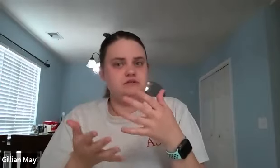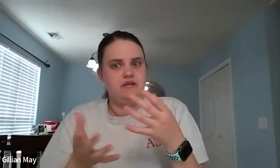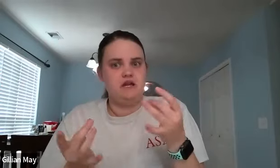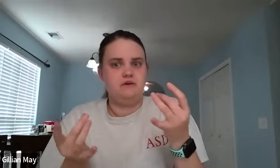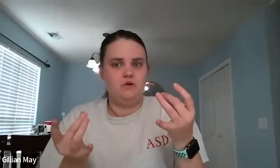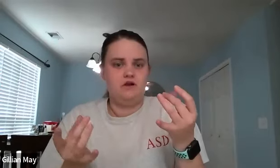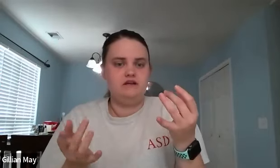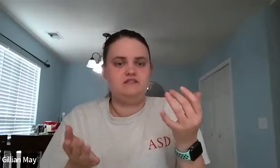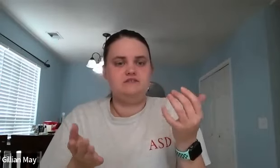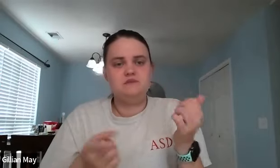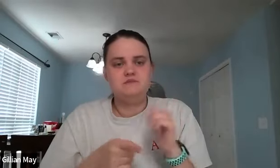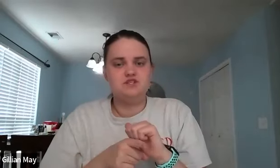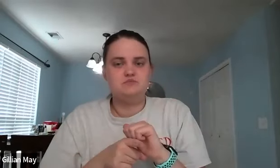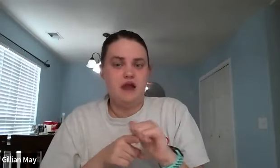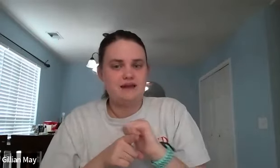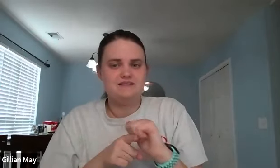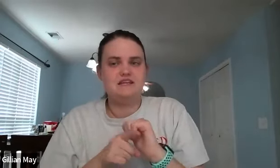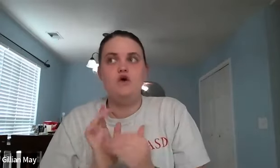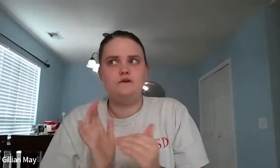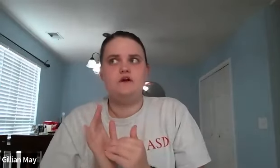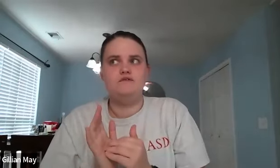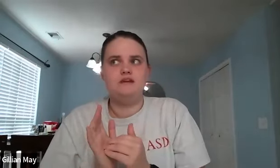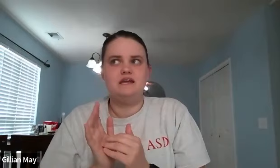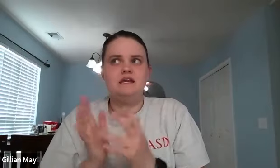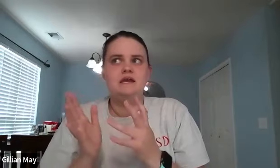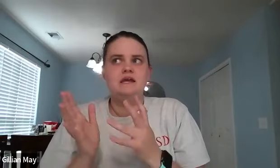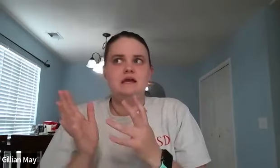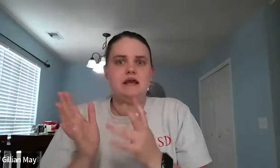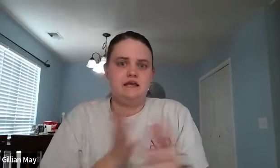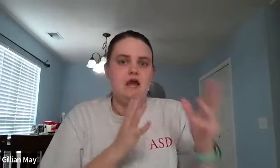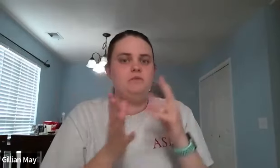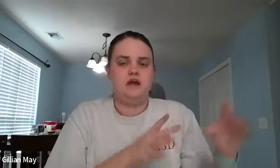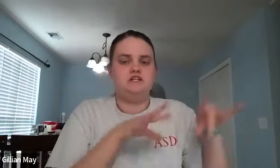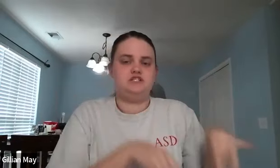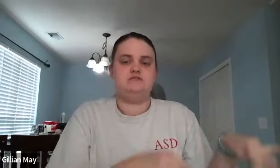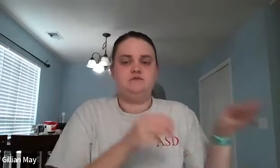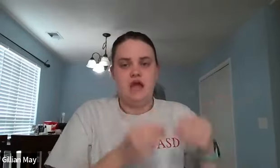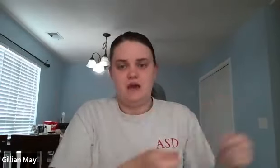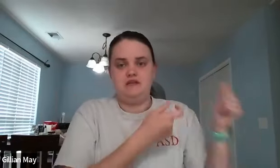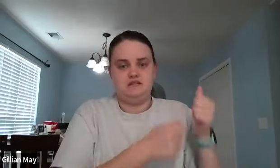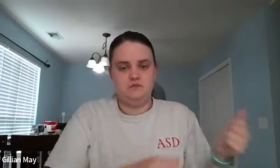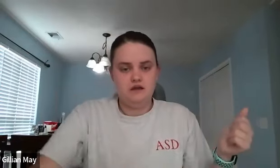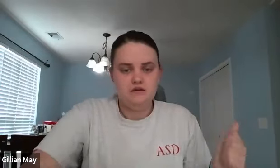pick it up and work on it. So sometimes just practicing over and over again can help it kind of just happen its way.